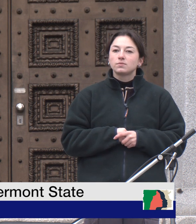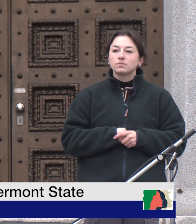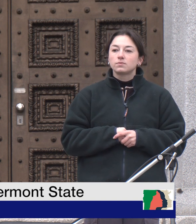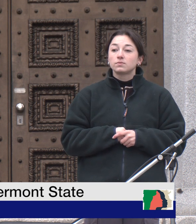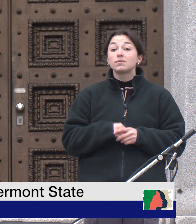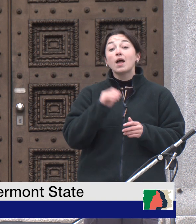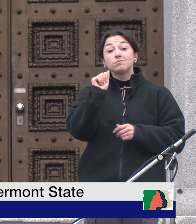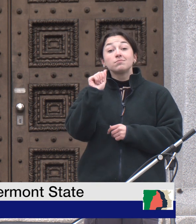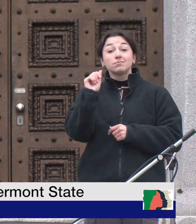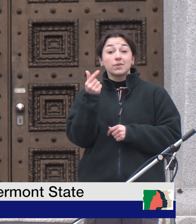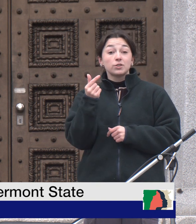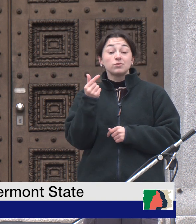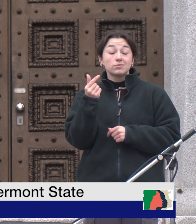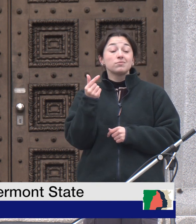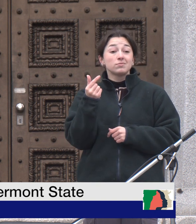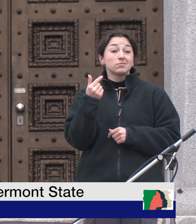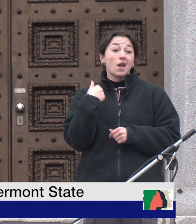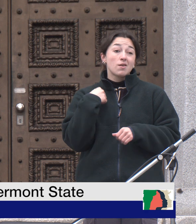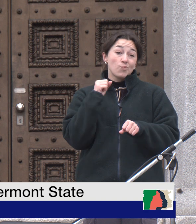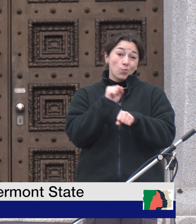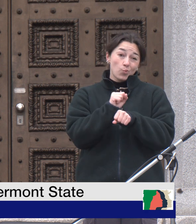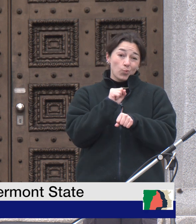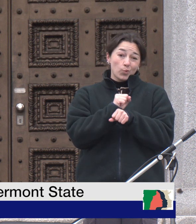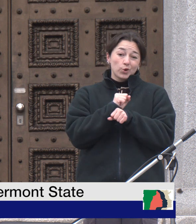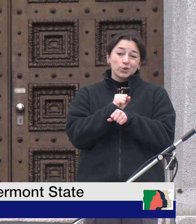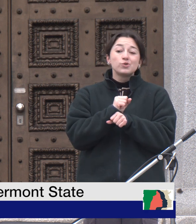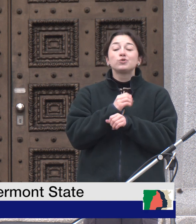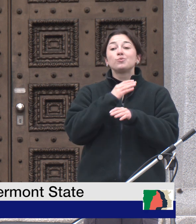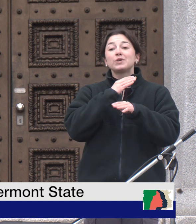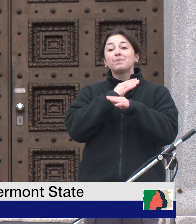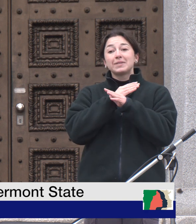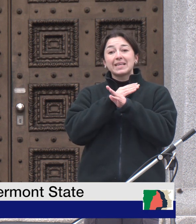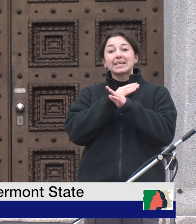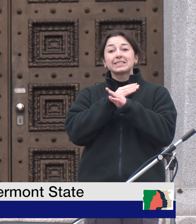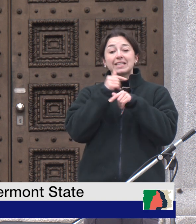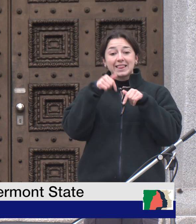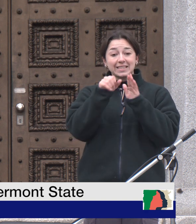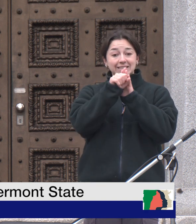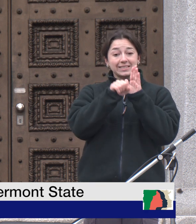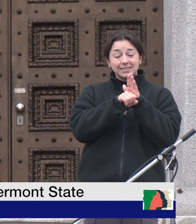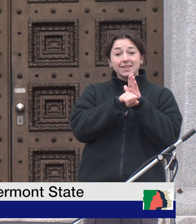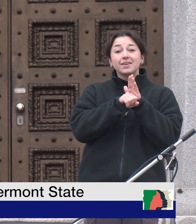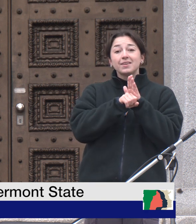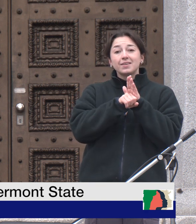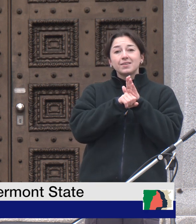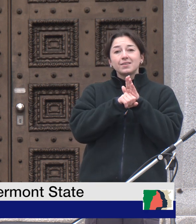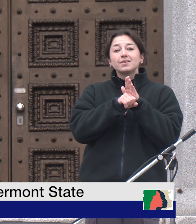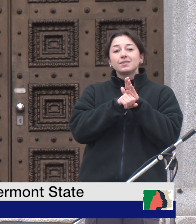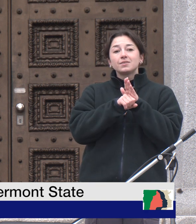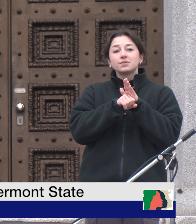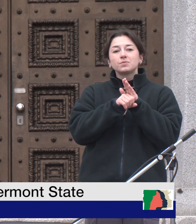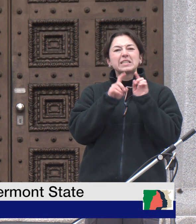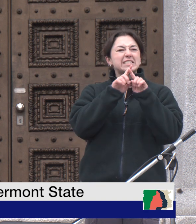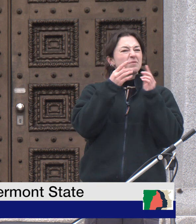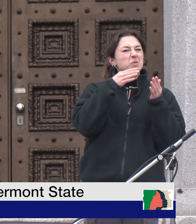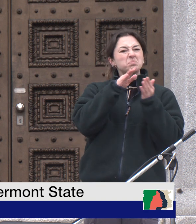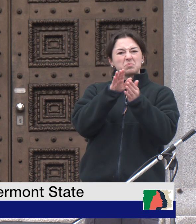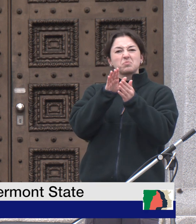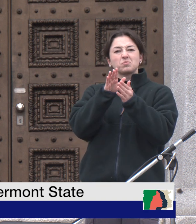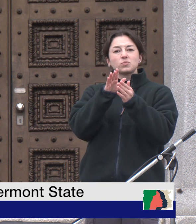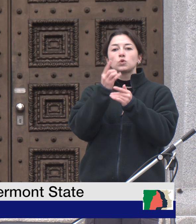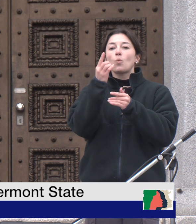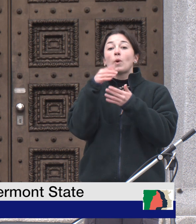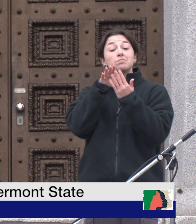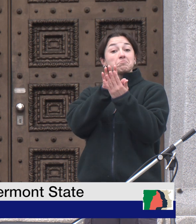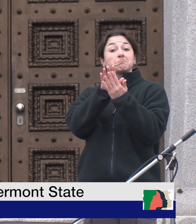As Attorney General, I've also worked to protect Vermont and Vermonters in many ways, including our right to reproductive